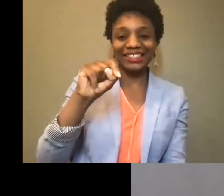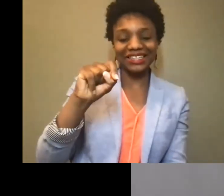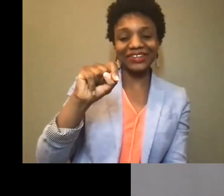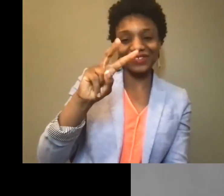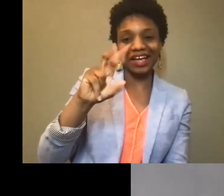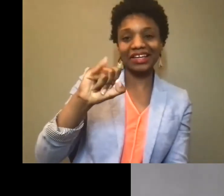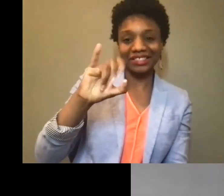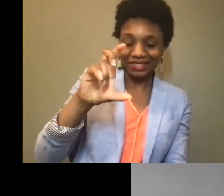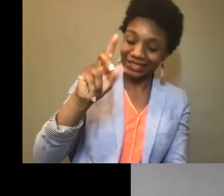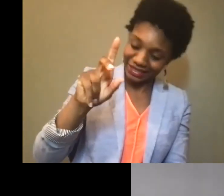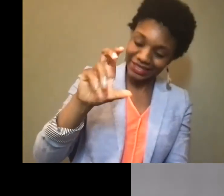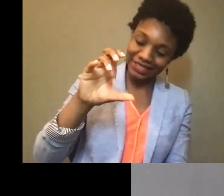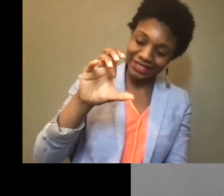Litvack, V-A-C-K.